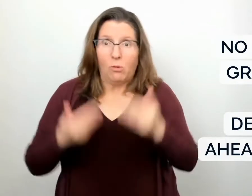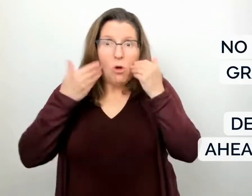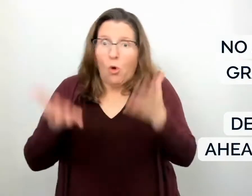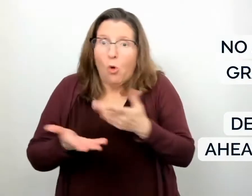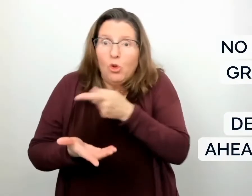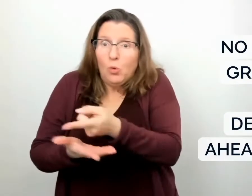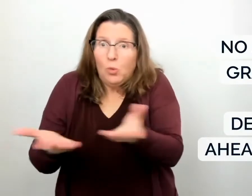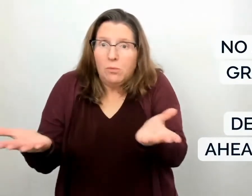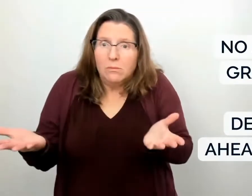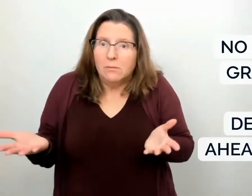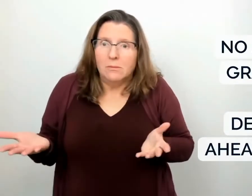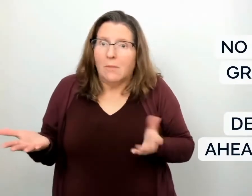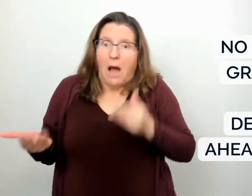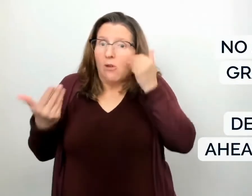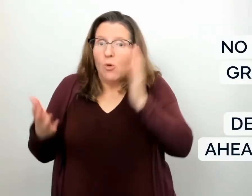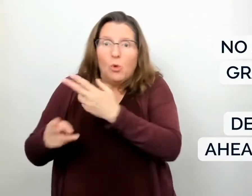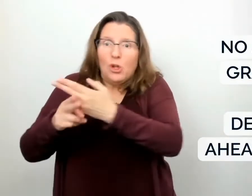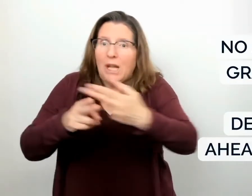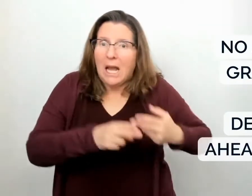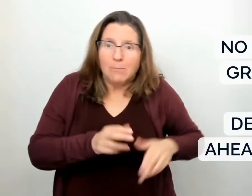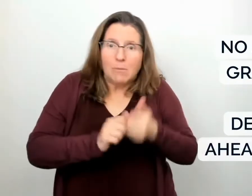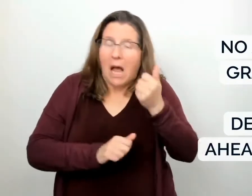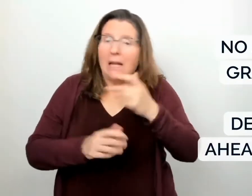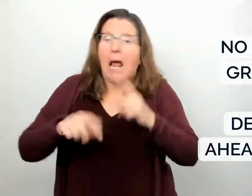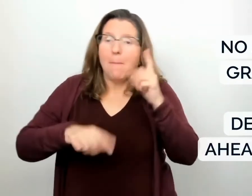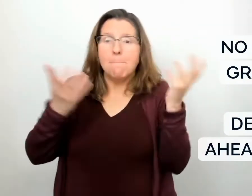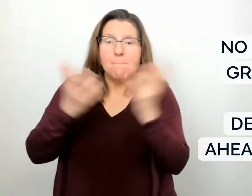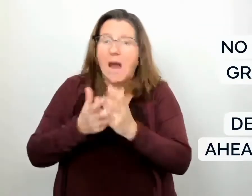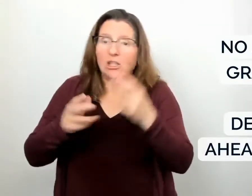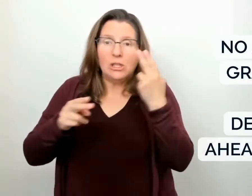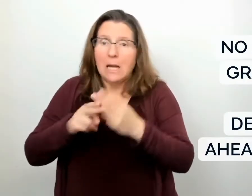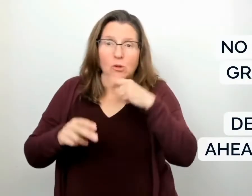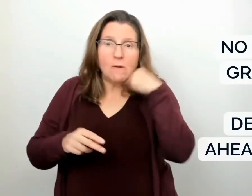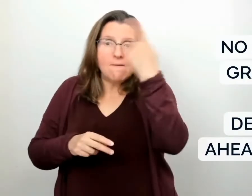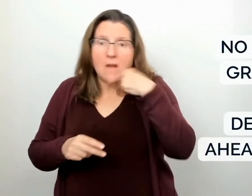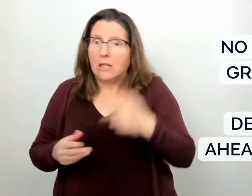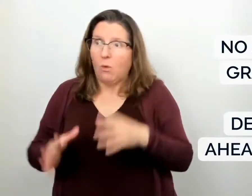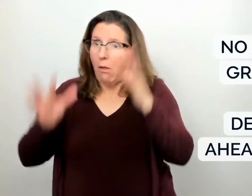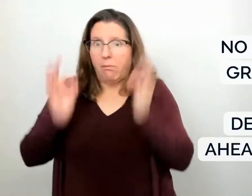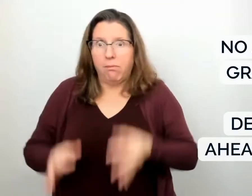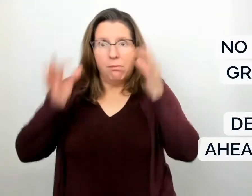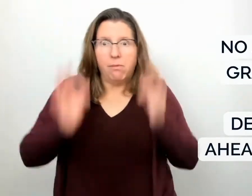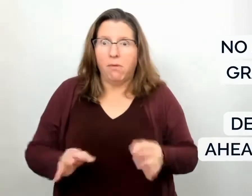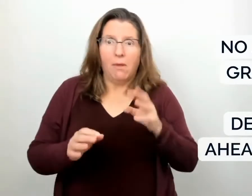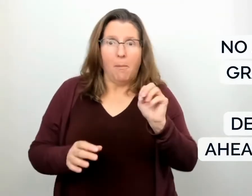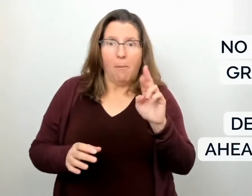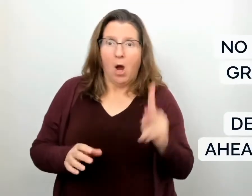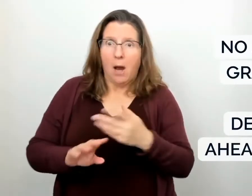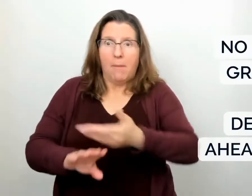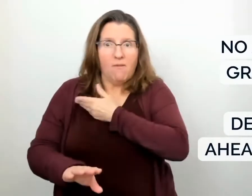That would be impossible anyway. I don't even know your names, let alone am I able to match a name to a face. So it would be